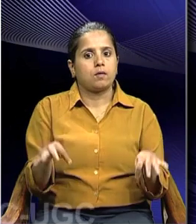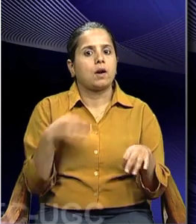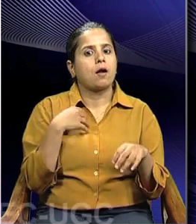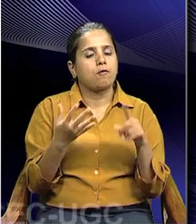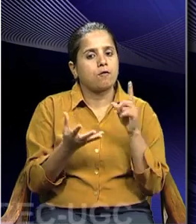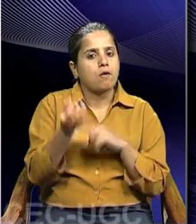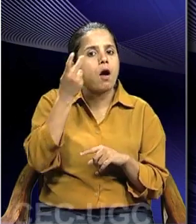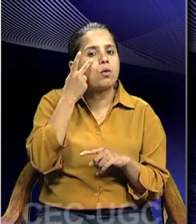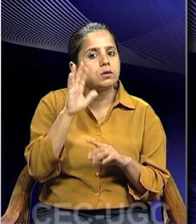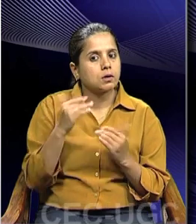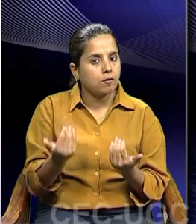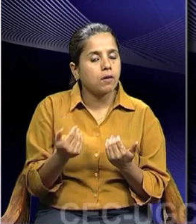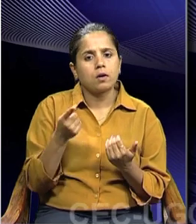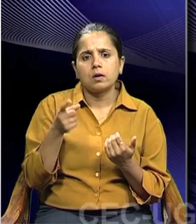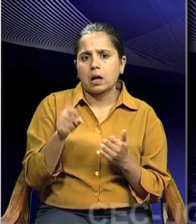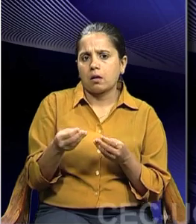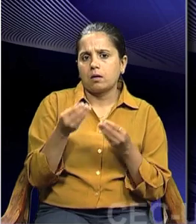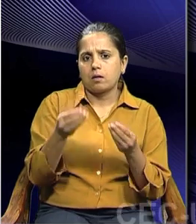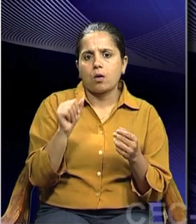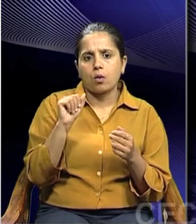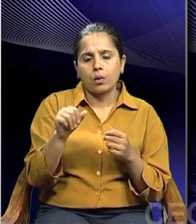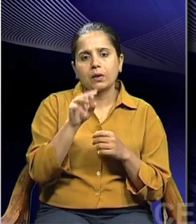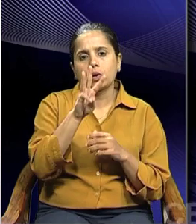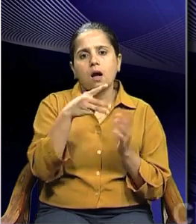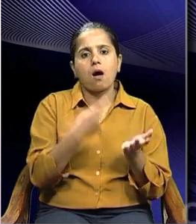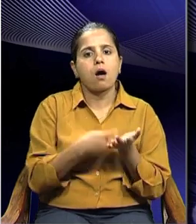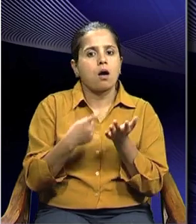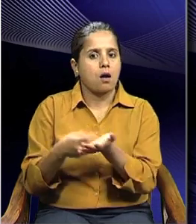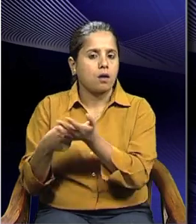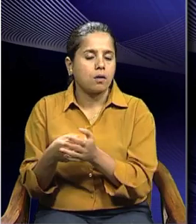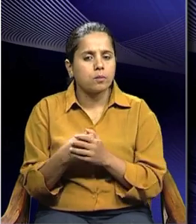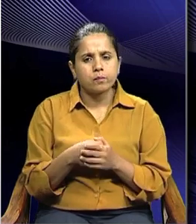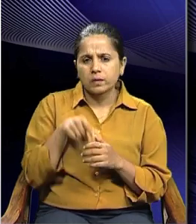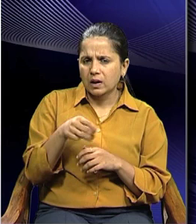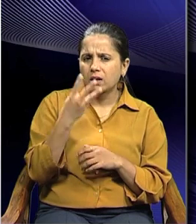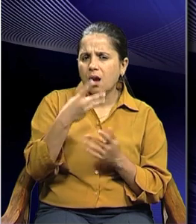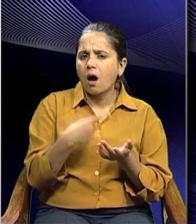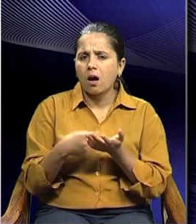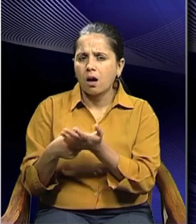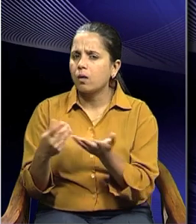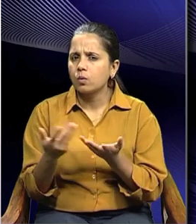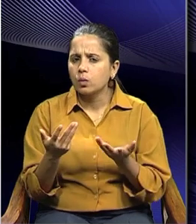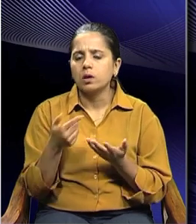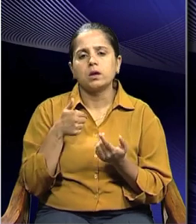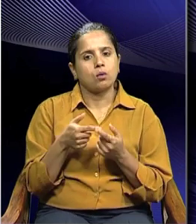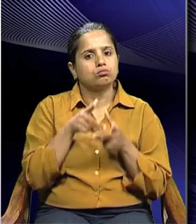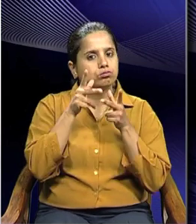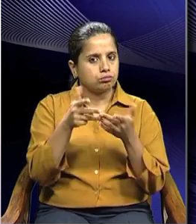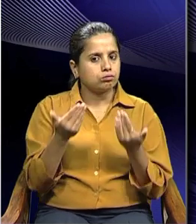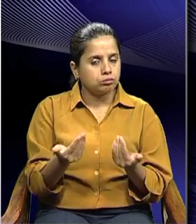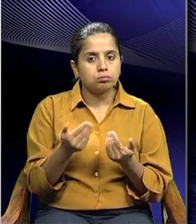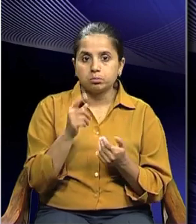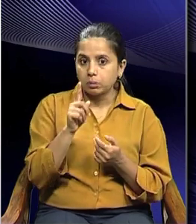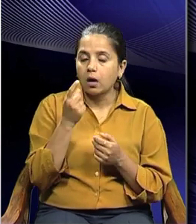at a framework which can be given an acronym of 3Rs. Now what are those 3Rs? That I will be telling you, but we